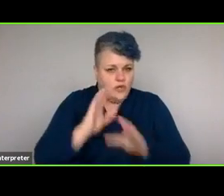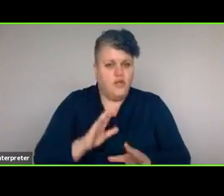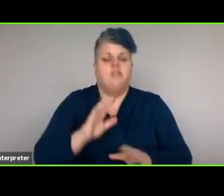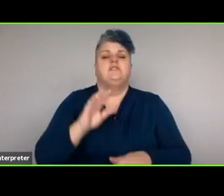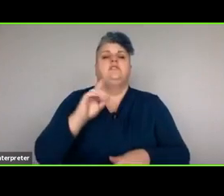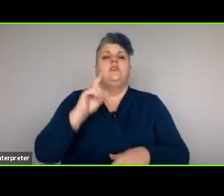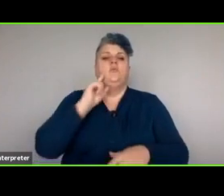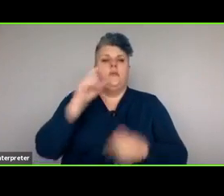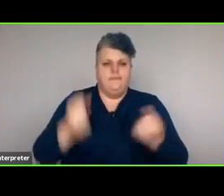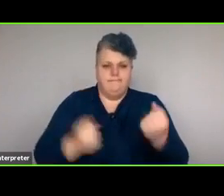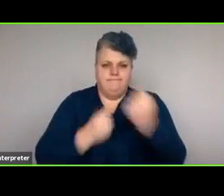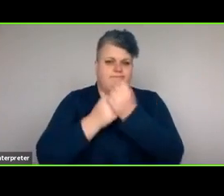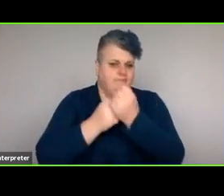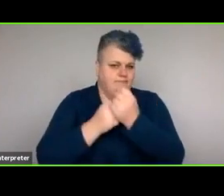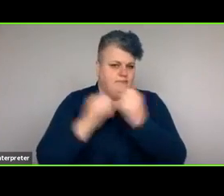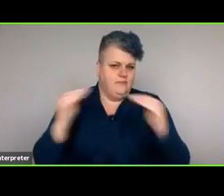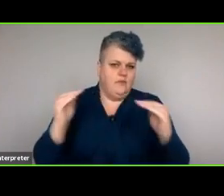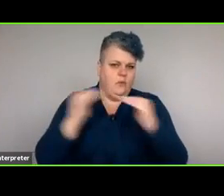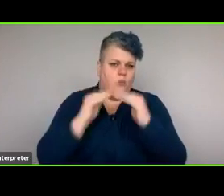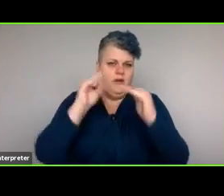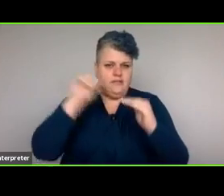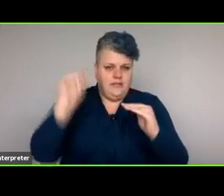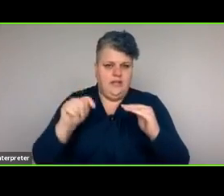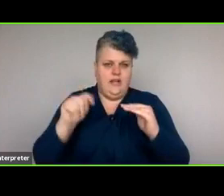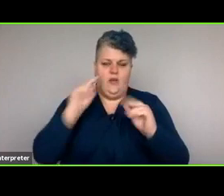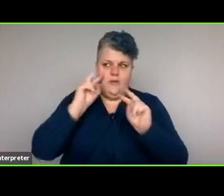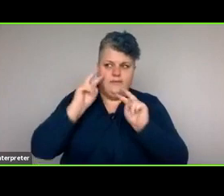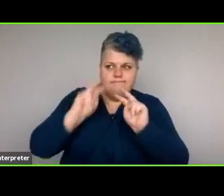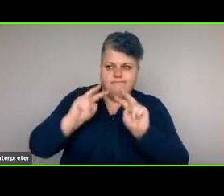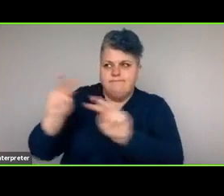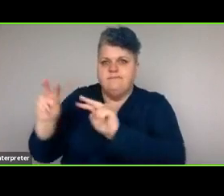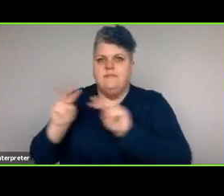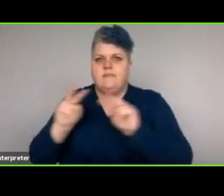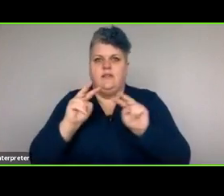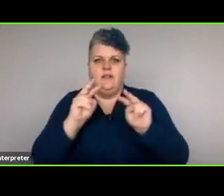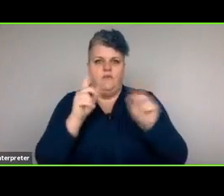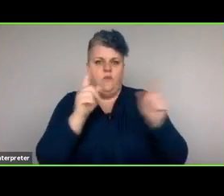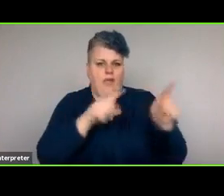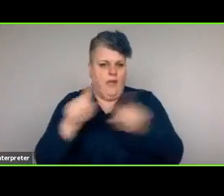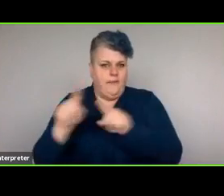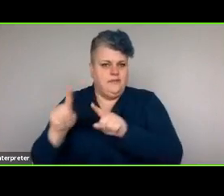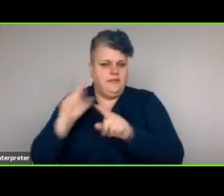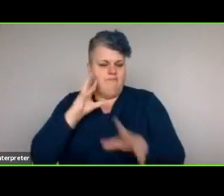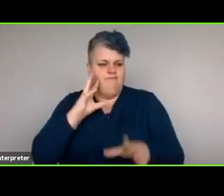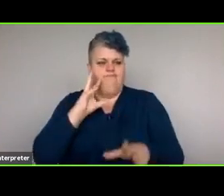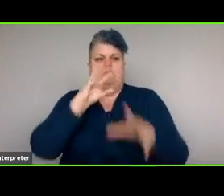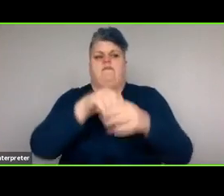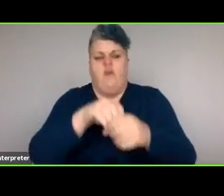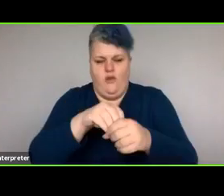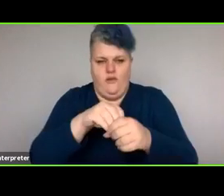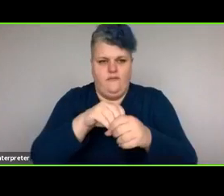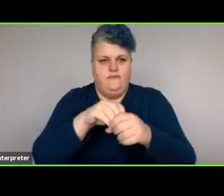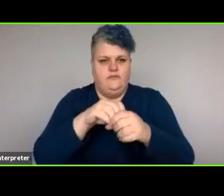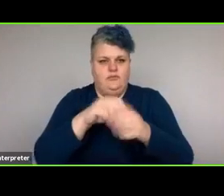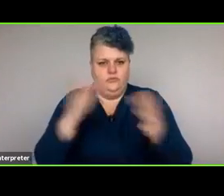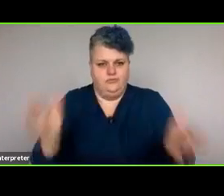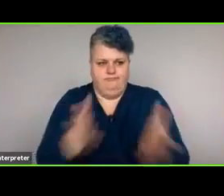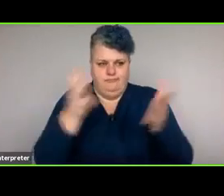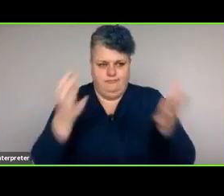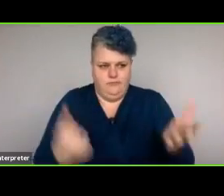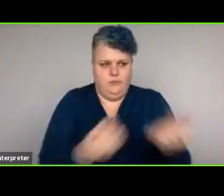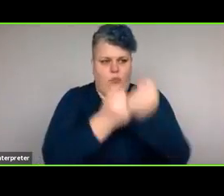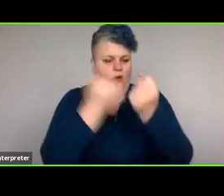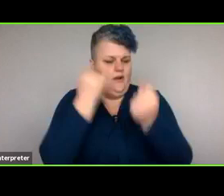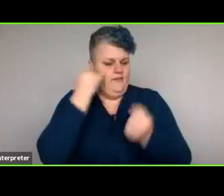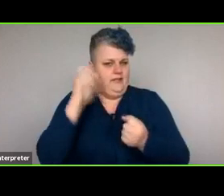Toledo will continue to be on the lookout and act when it's appropriate, because the reality is